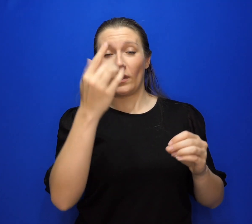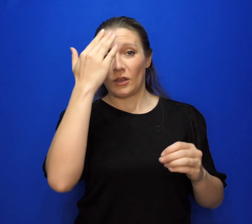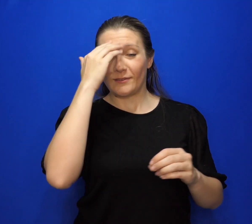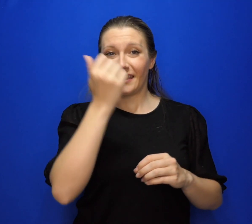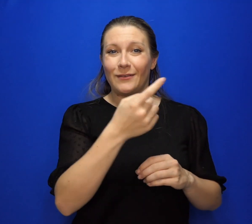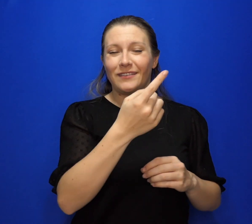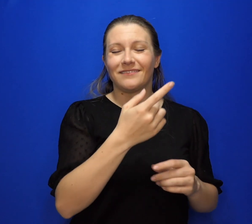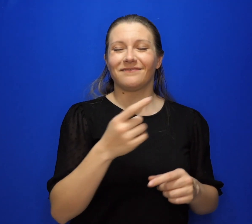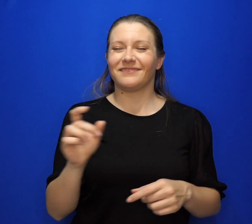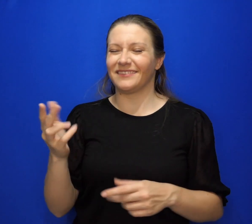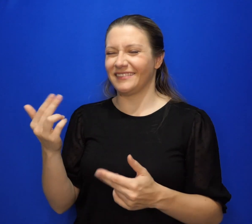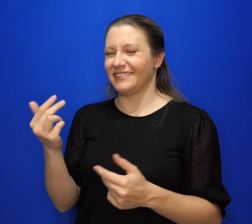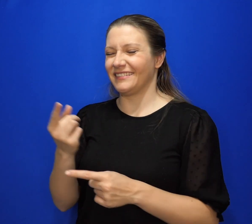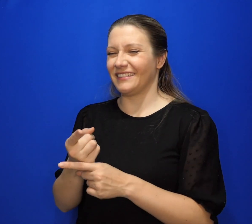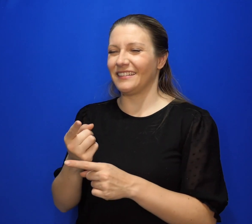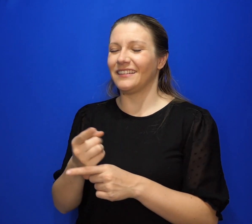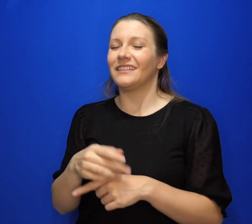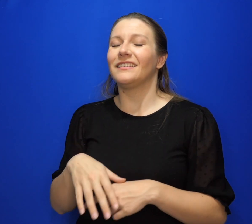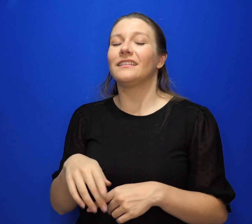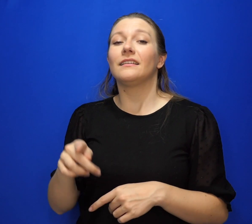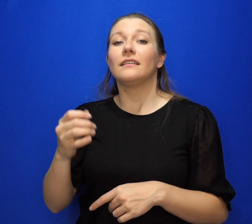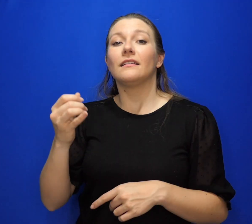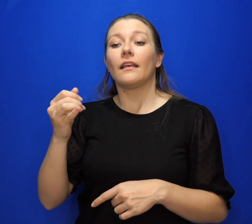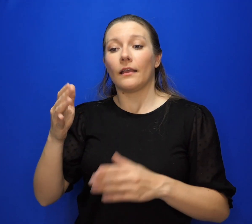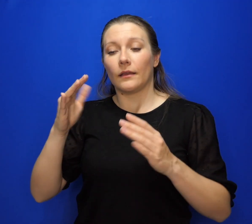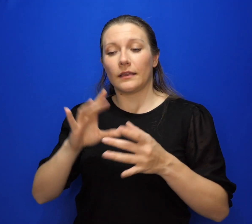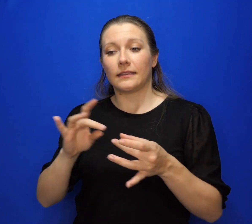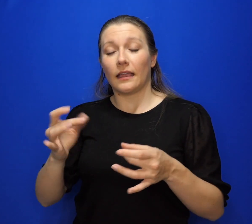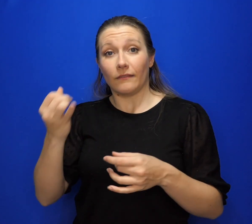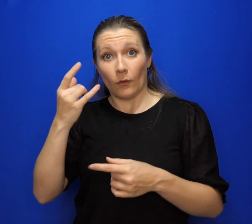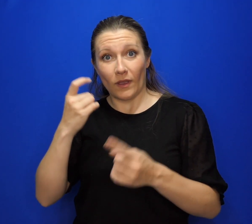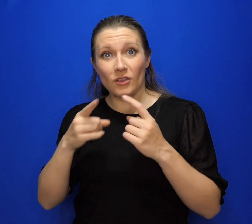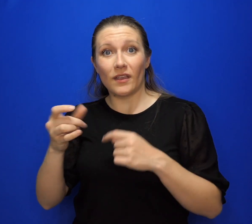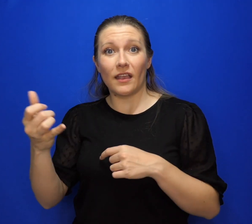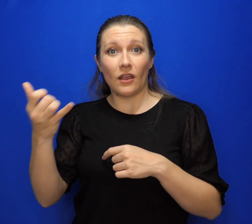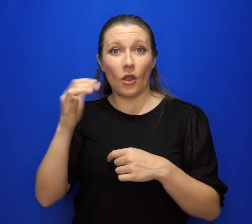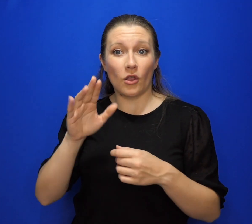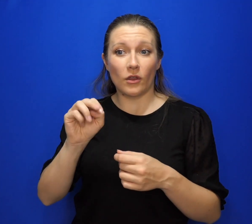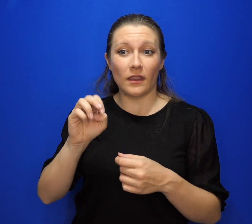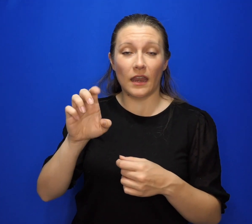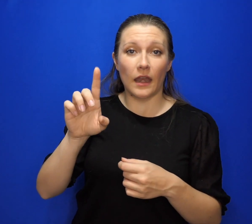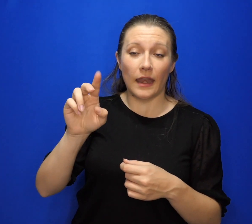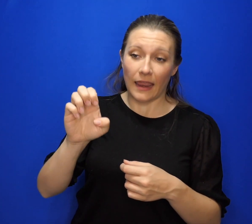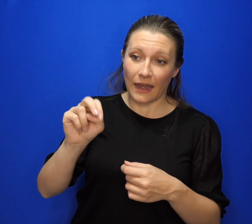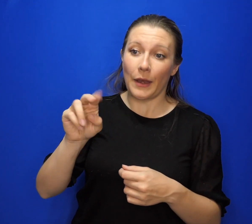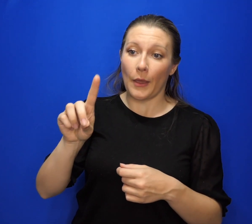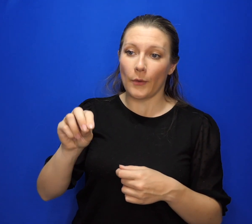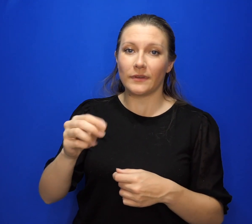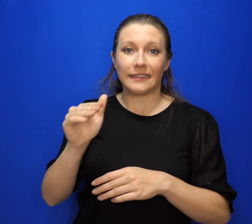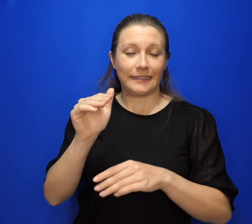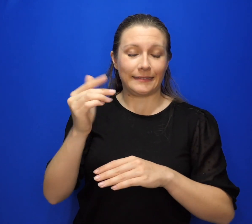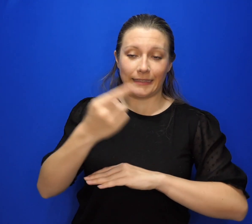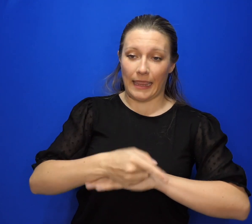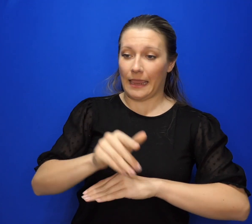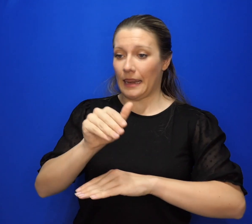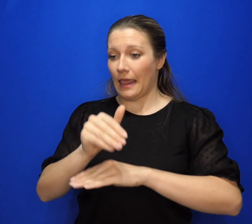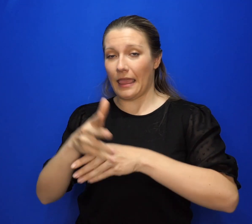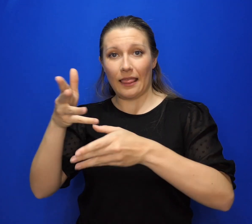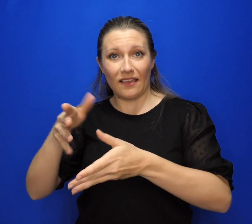endo at day or night, leave messages. There's services, they can get back to you. And there's other support at the hospital,